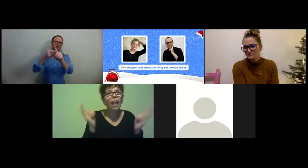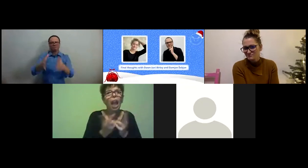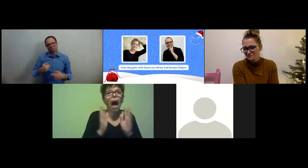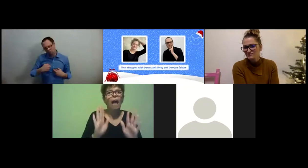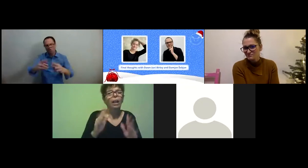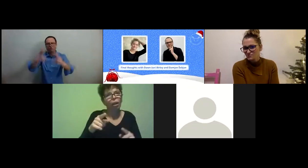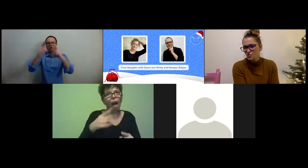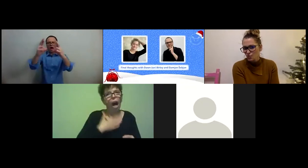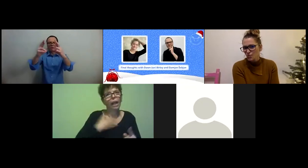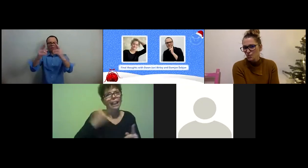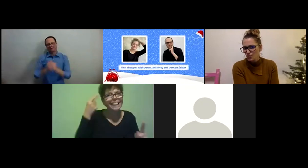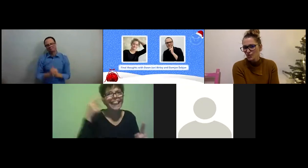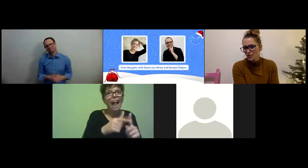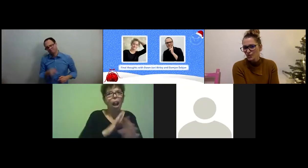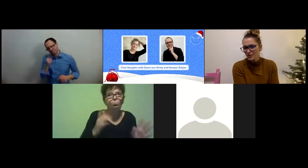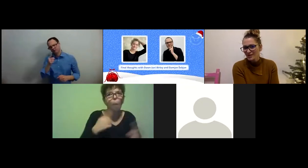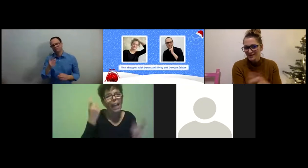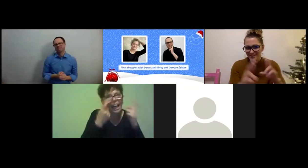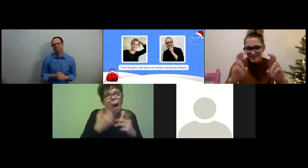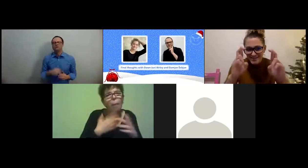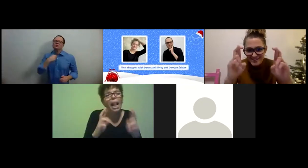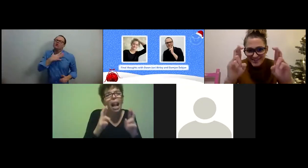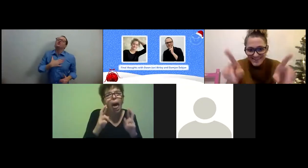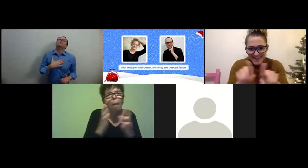really create a deaf-led